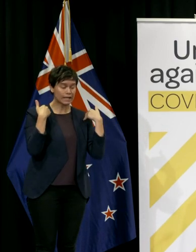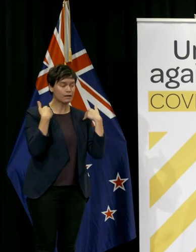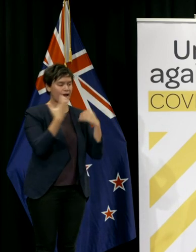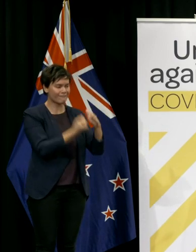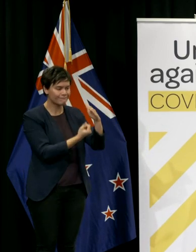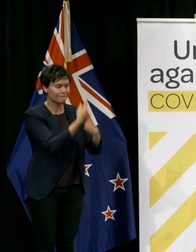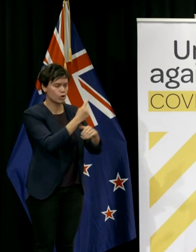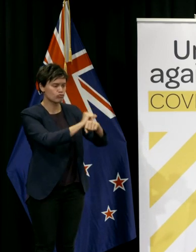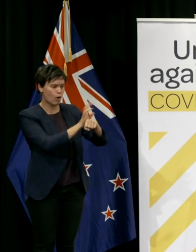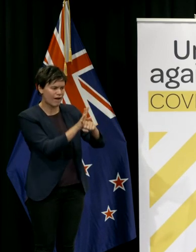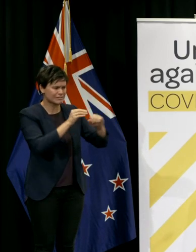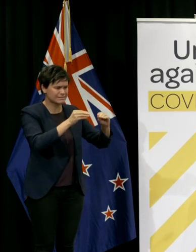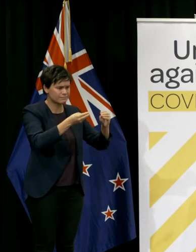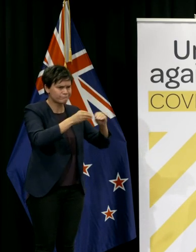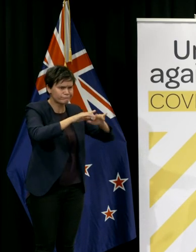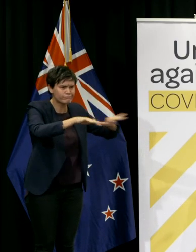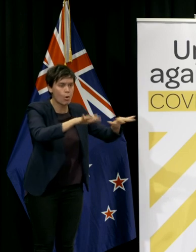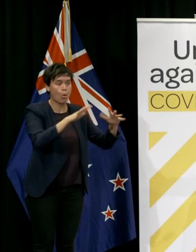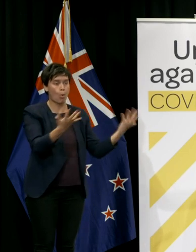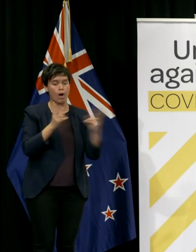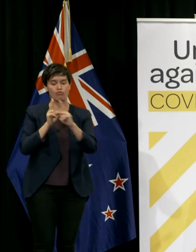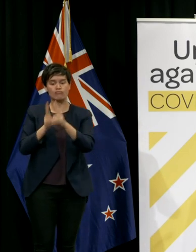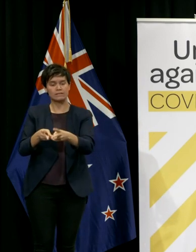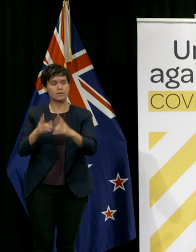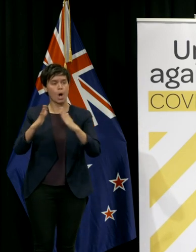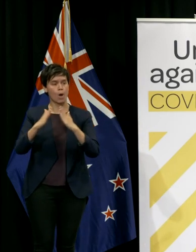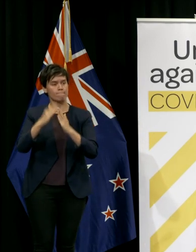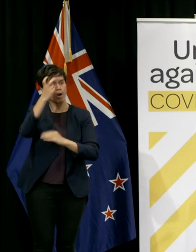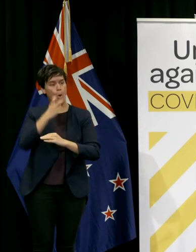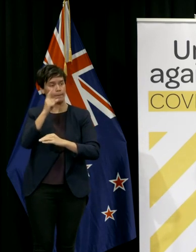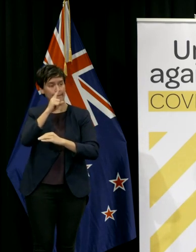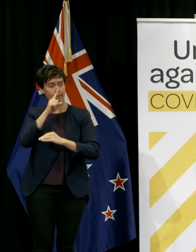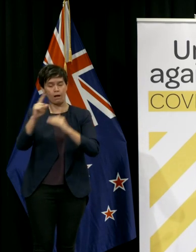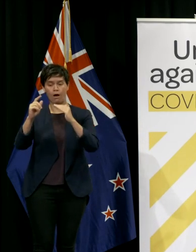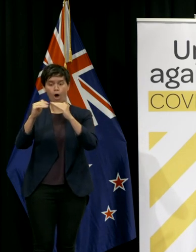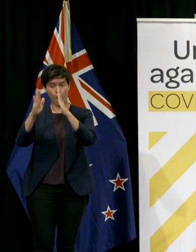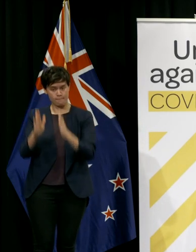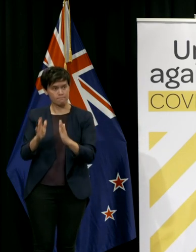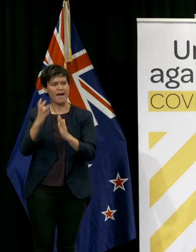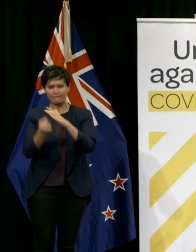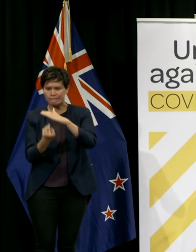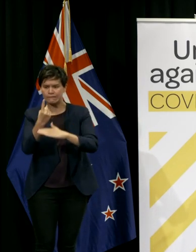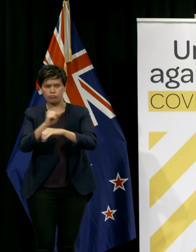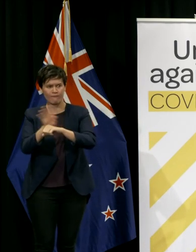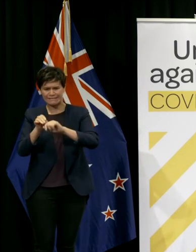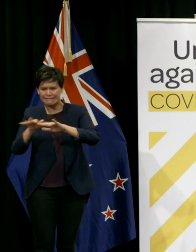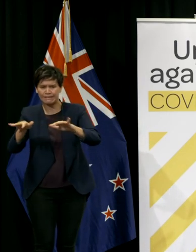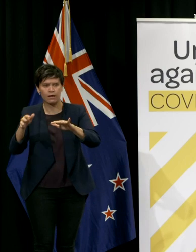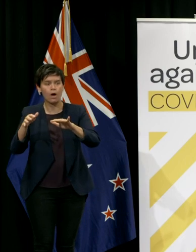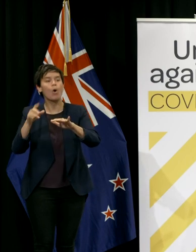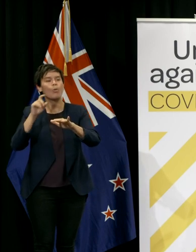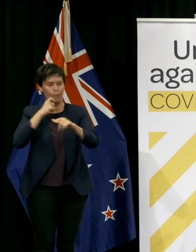facility, we can easily identify all the close contacts and take appropriate action. The one that I'm particularly interested in and